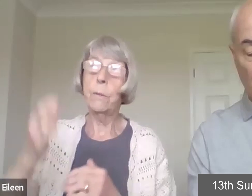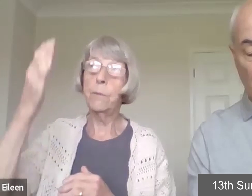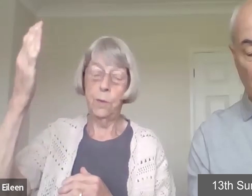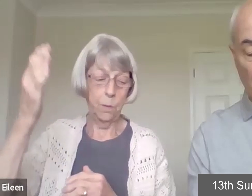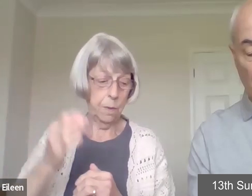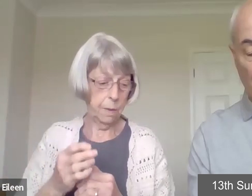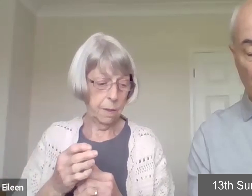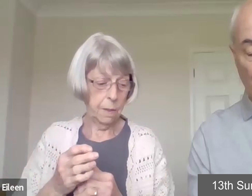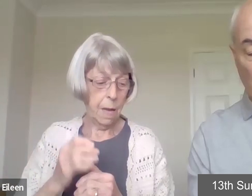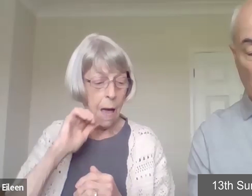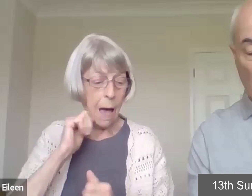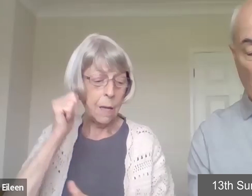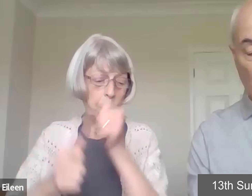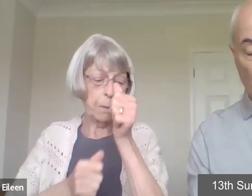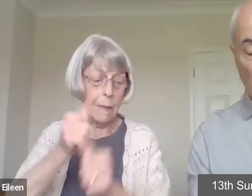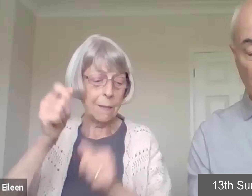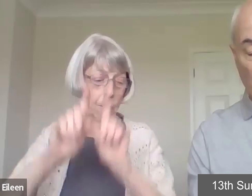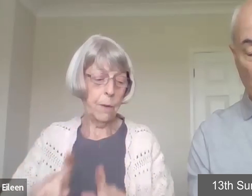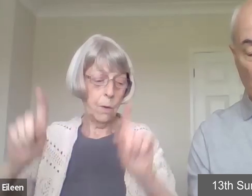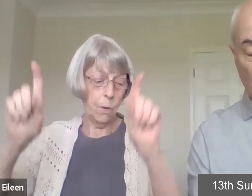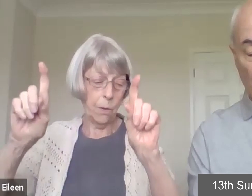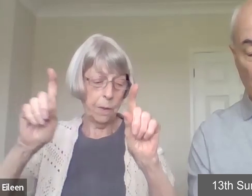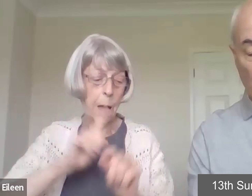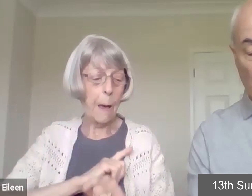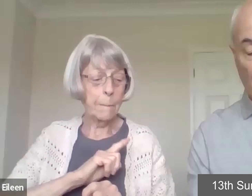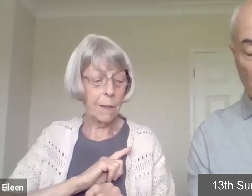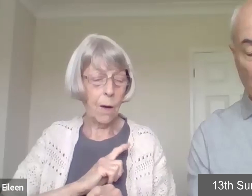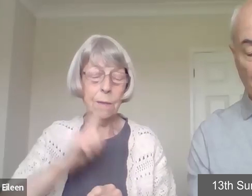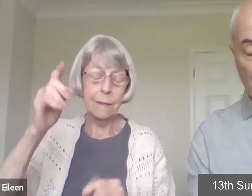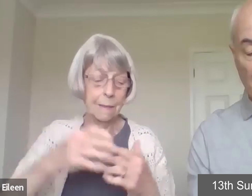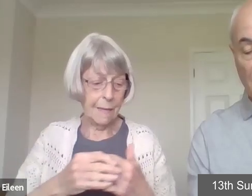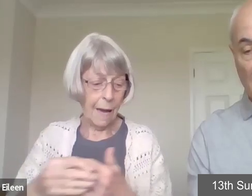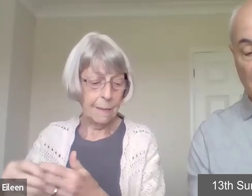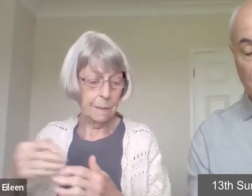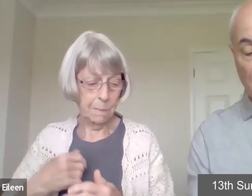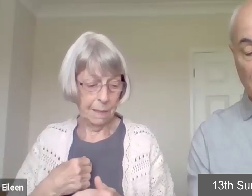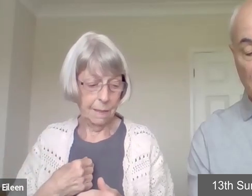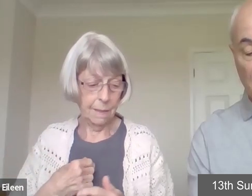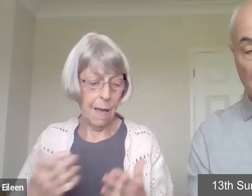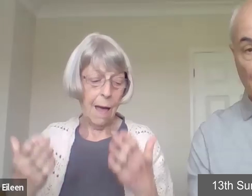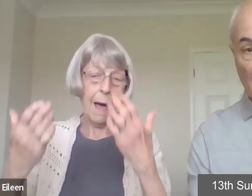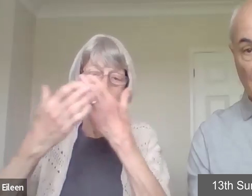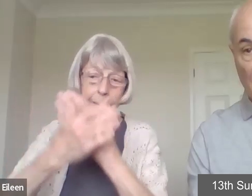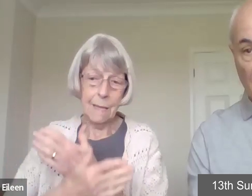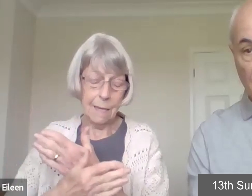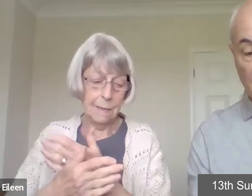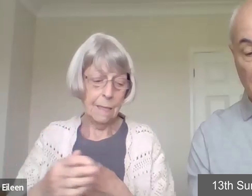you. I will bless the Lord because he guides me. At night,